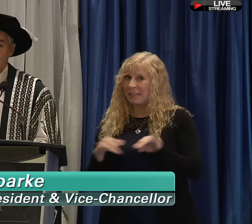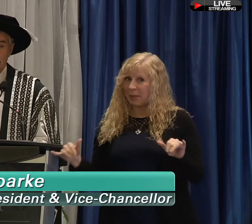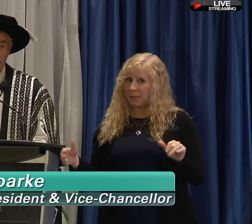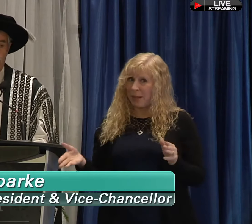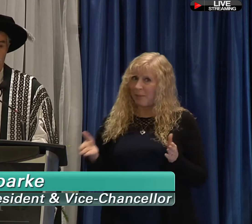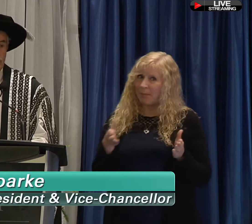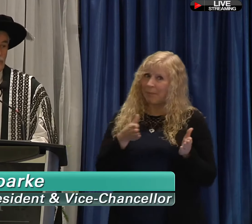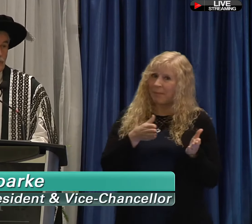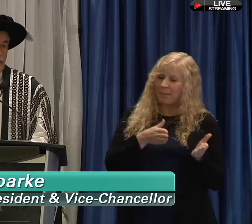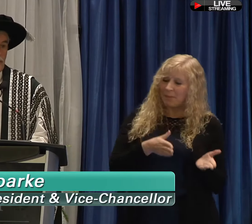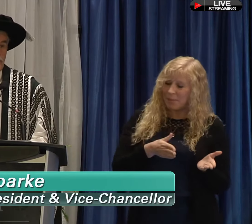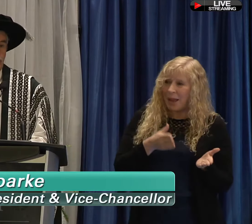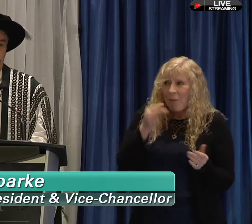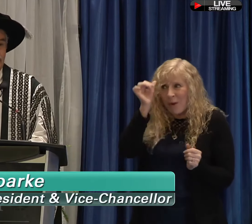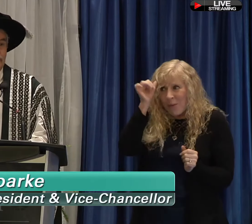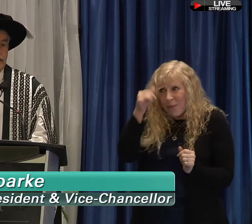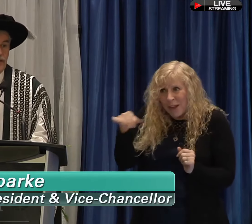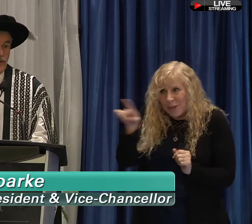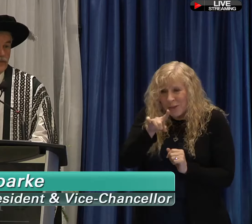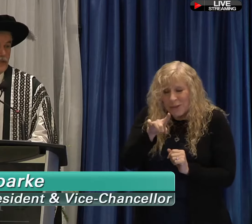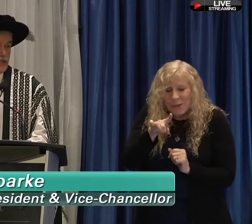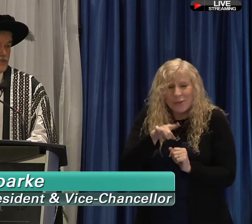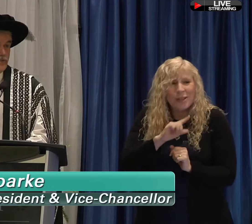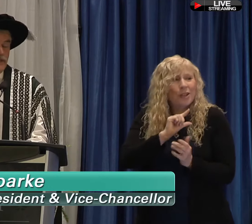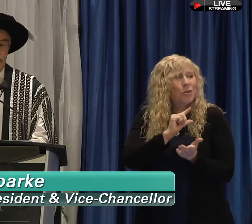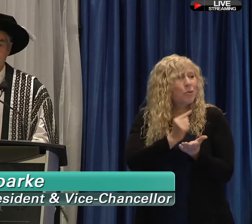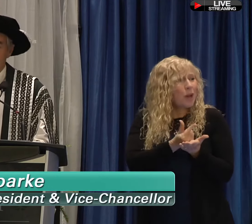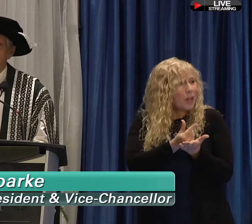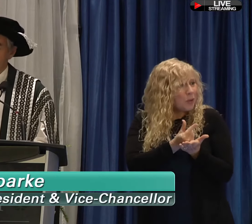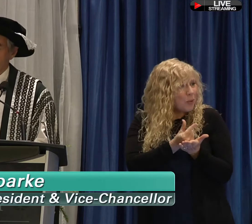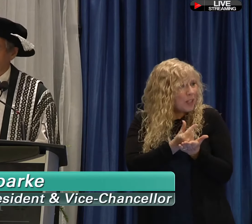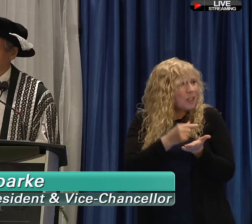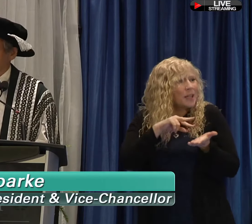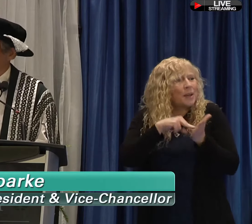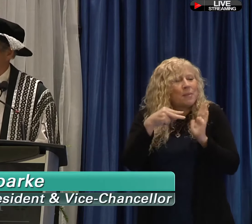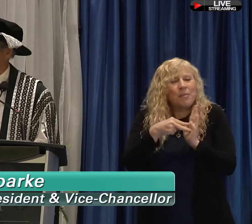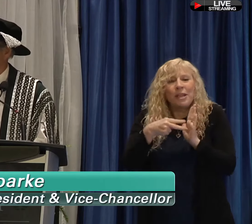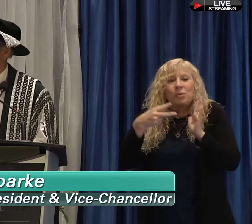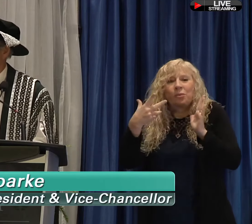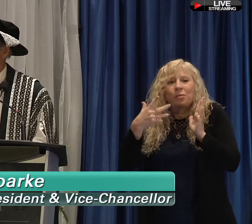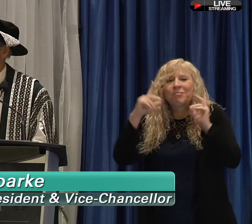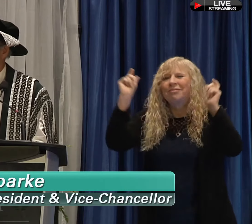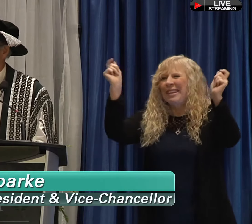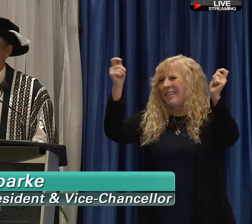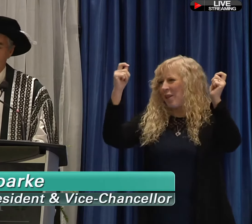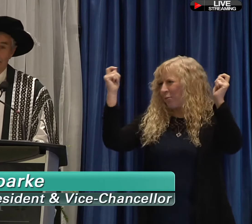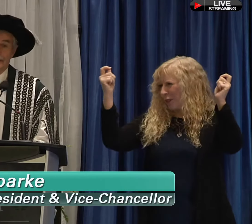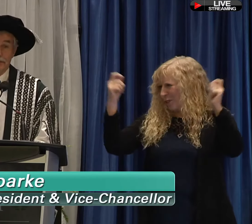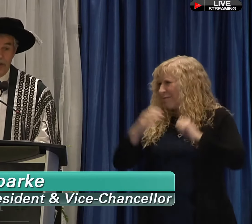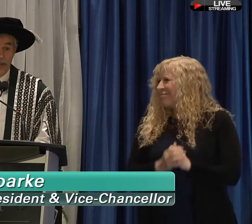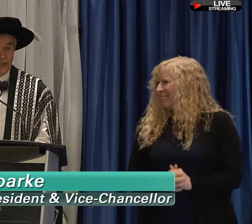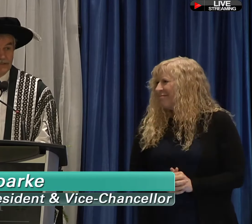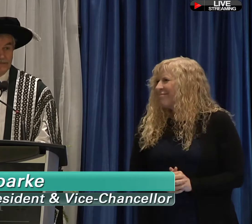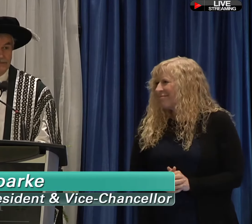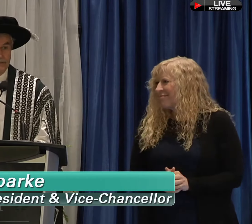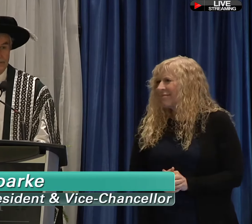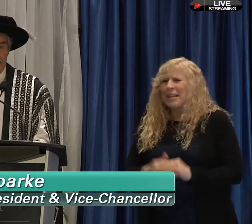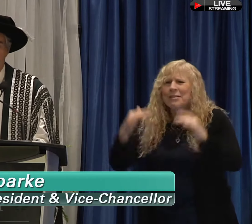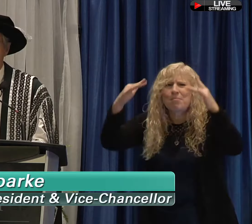time, I do want to remind you that a convocation is a celebration. It's a